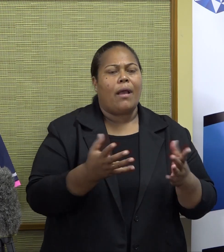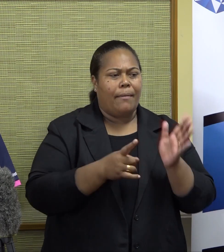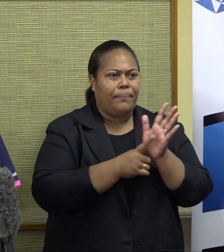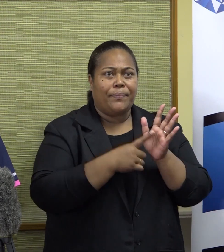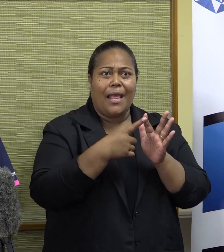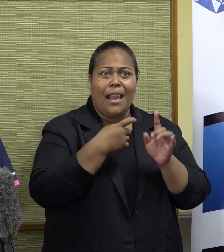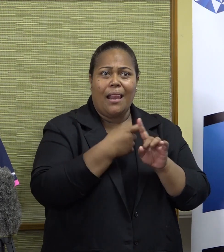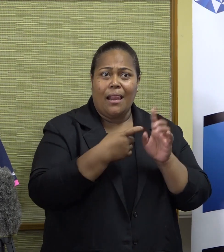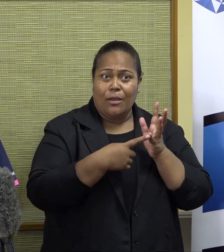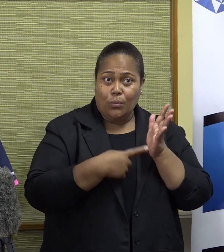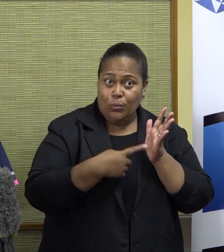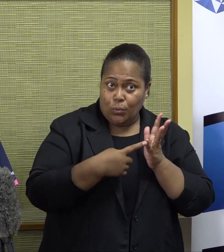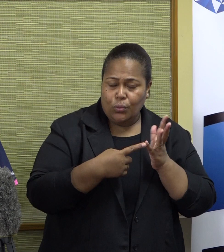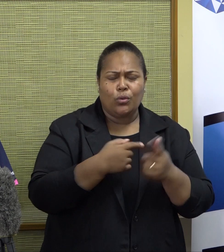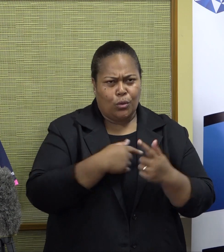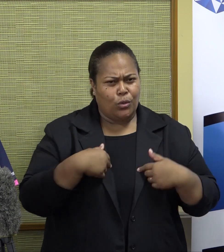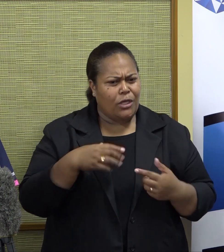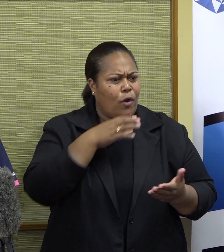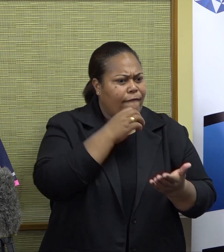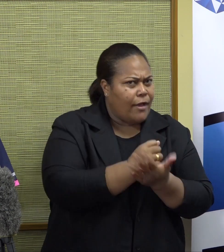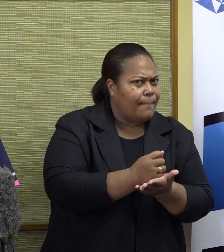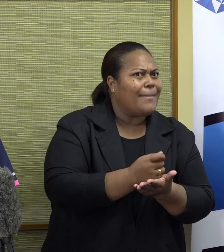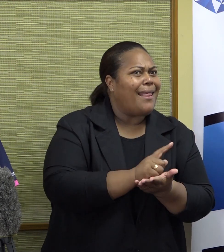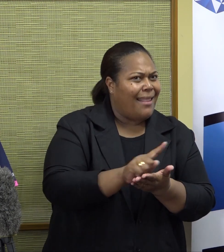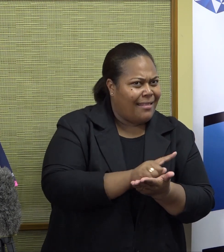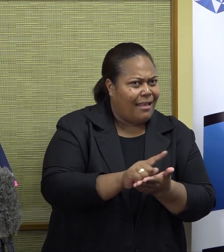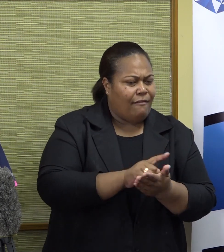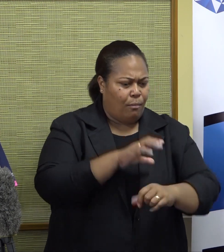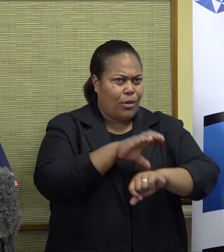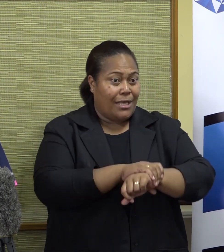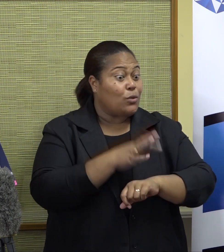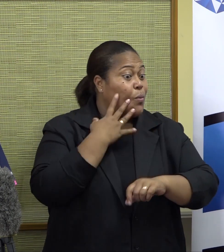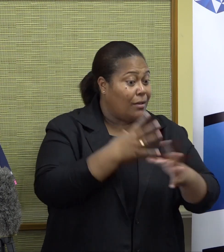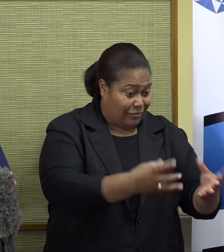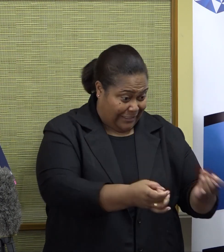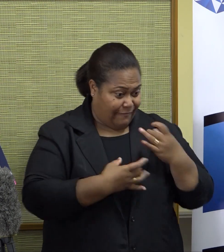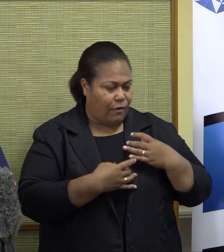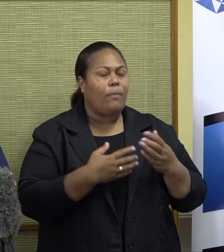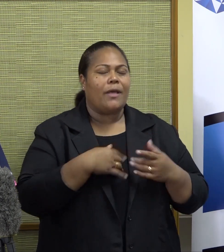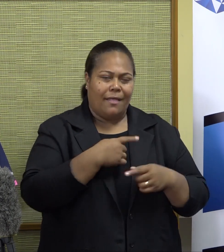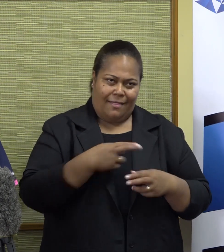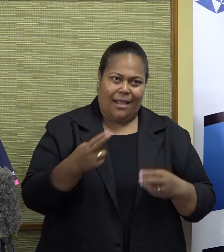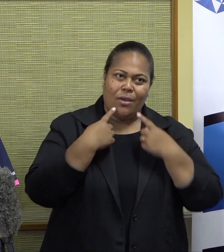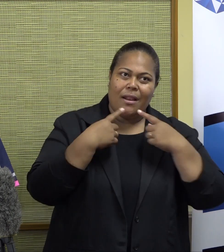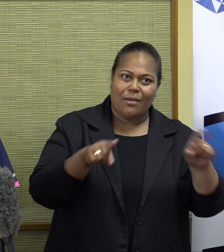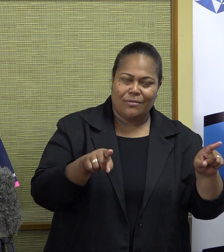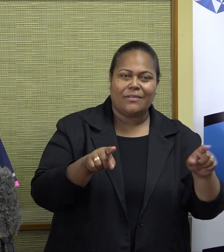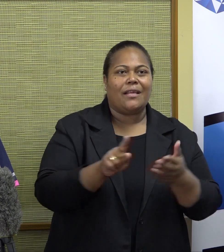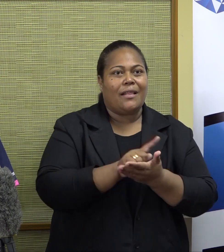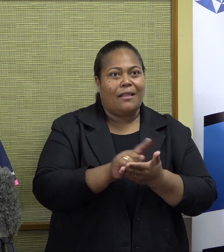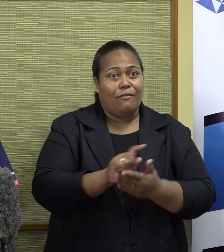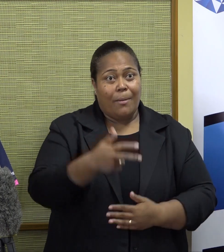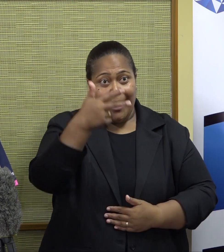ascertain confirmation from the Fiji Police Force. As of when that is received, we will then release that to the public. As of